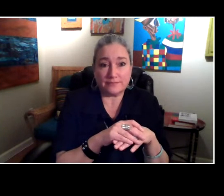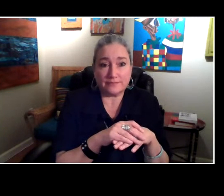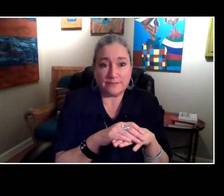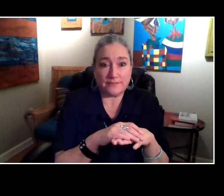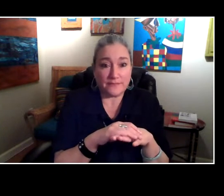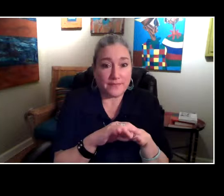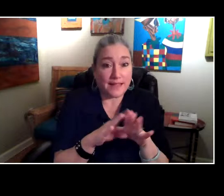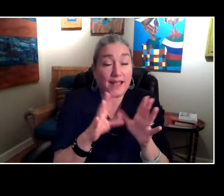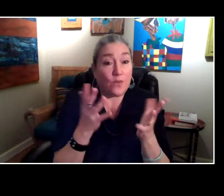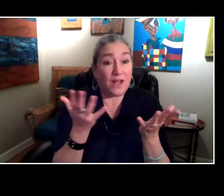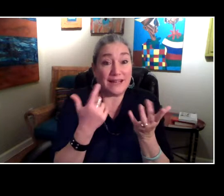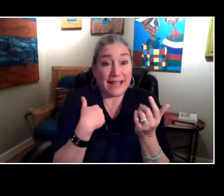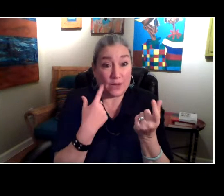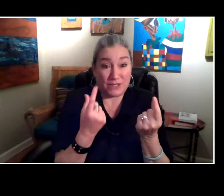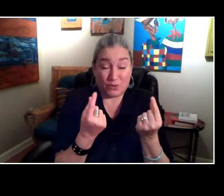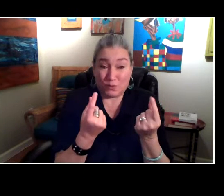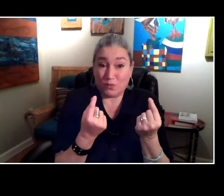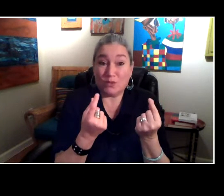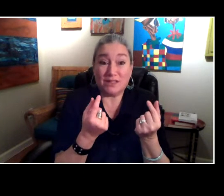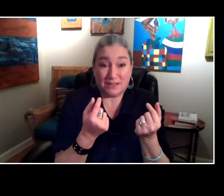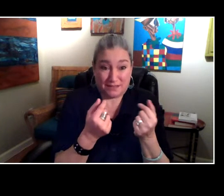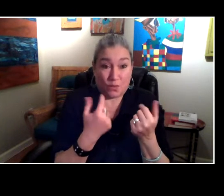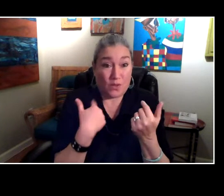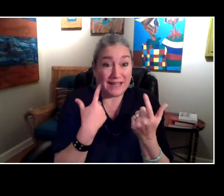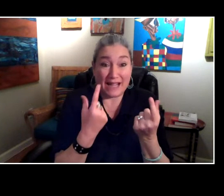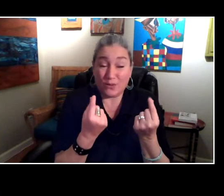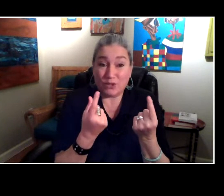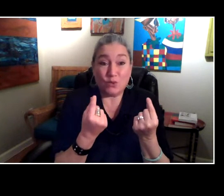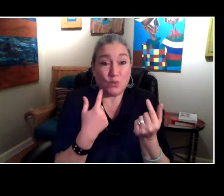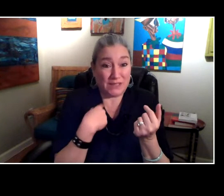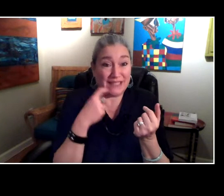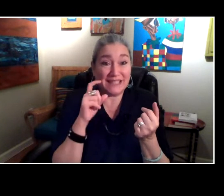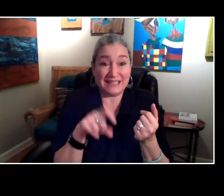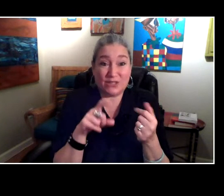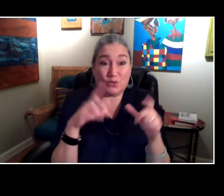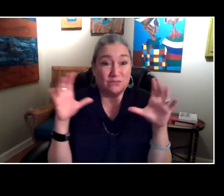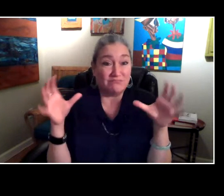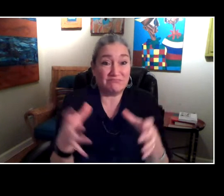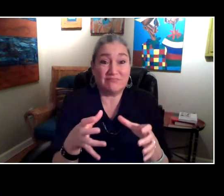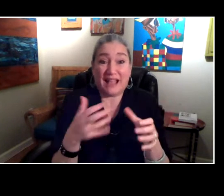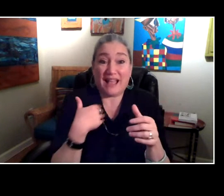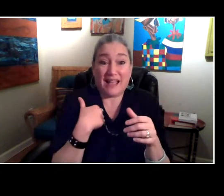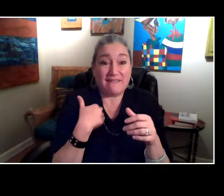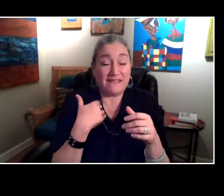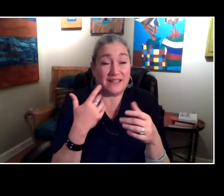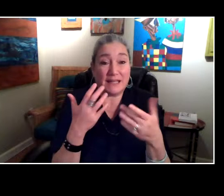because where is the support system? You know, what can we do?